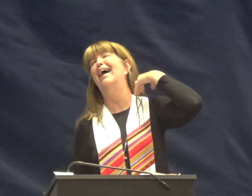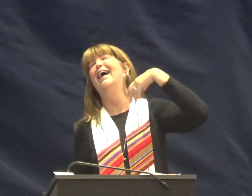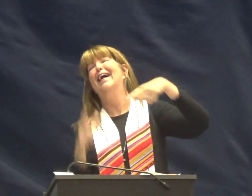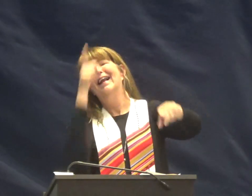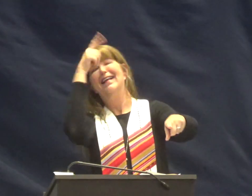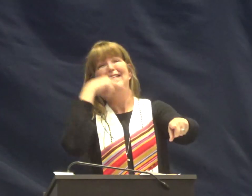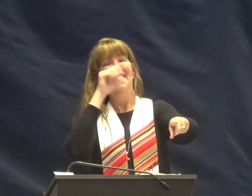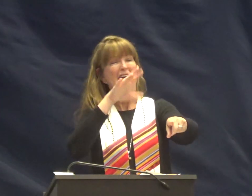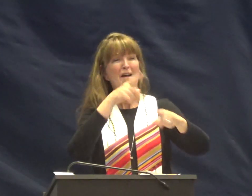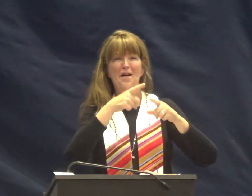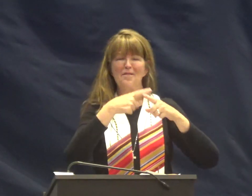legs on our pants.